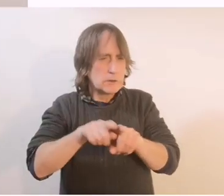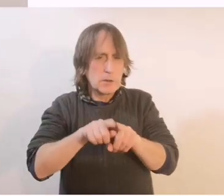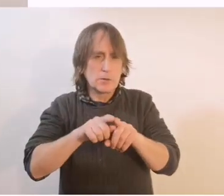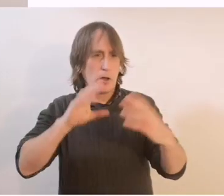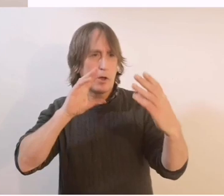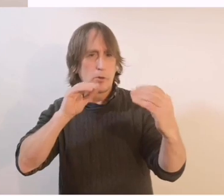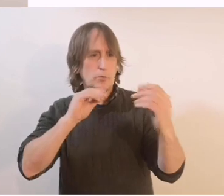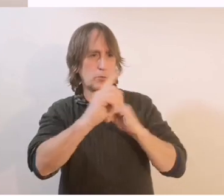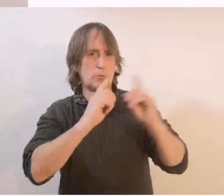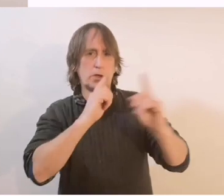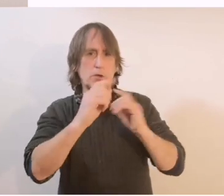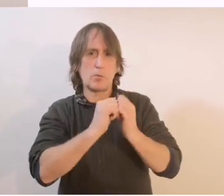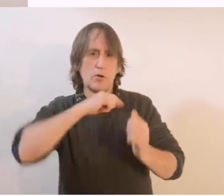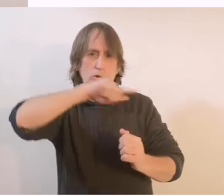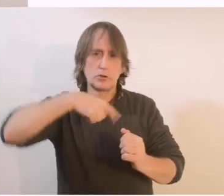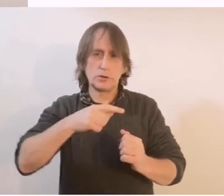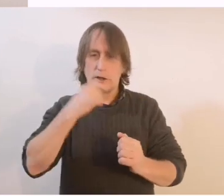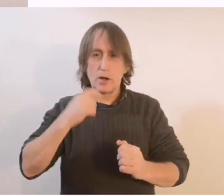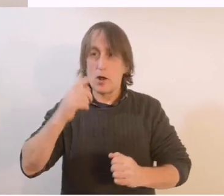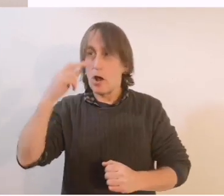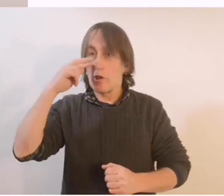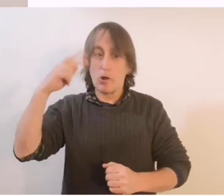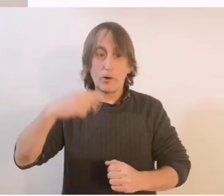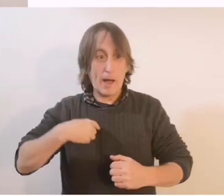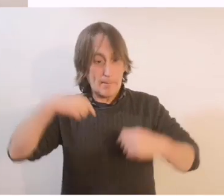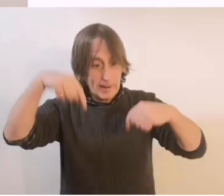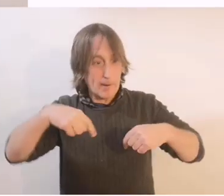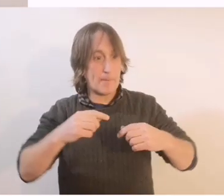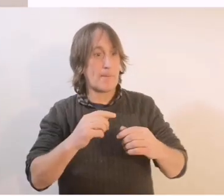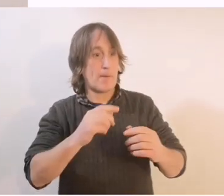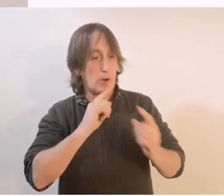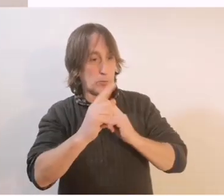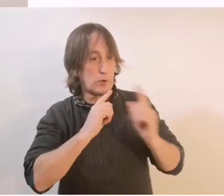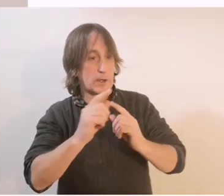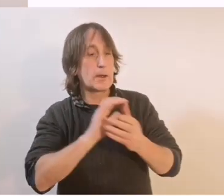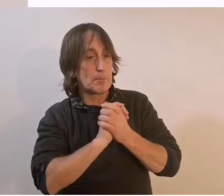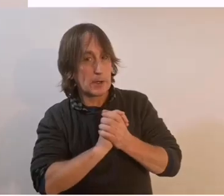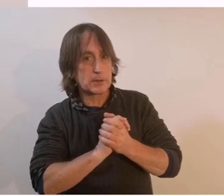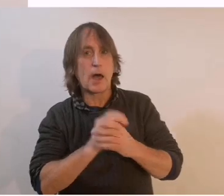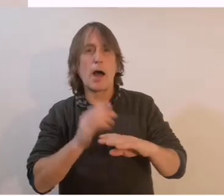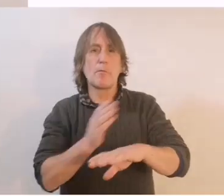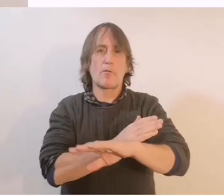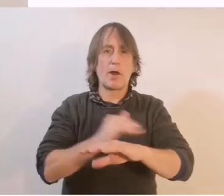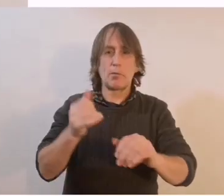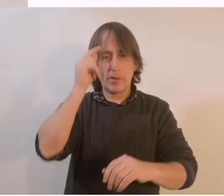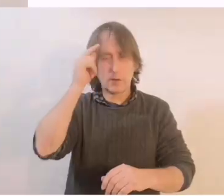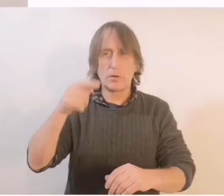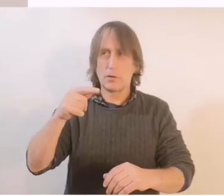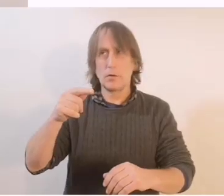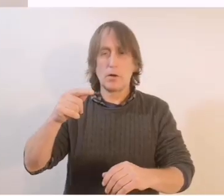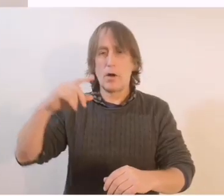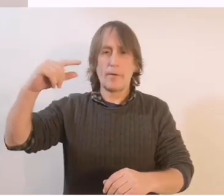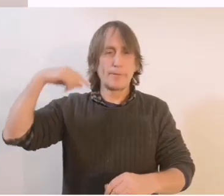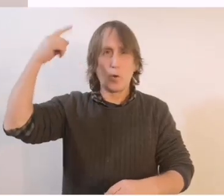be trying to communicate with us, saying, look, I'm here. Can we communicate, please? And before anybody thinks it's